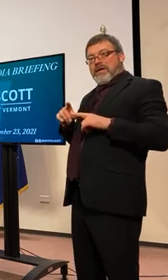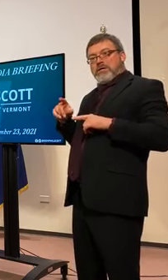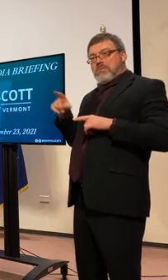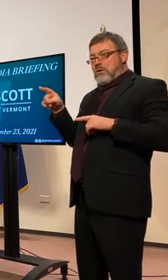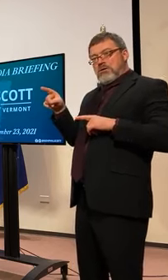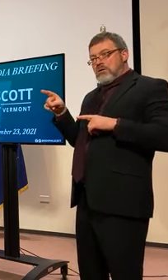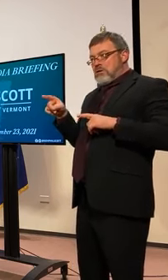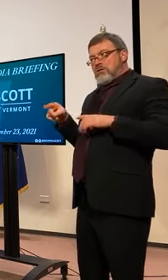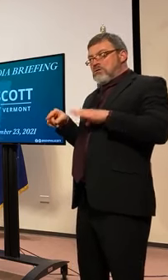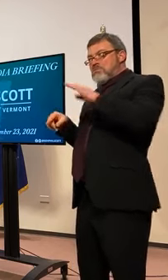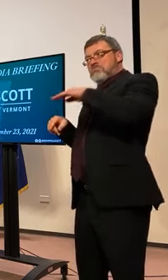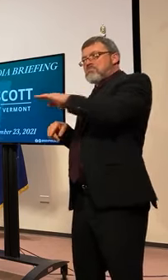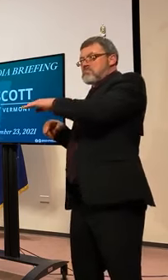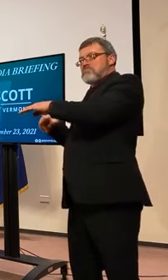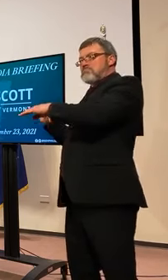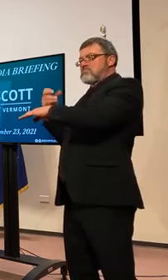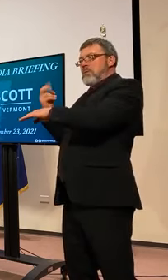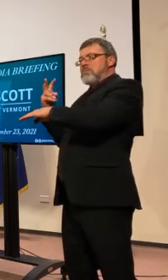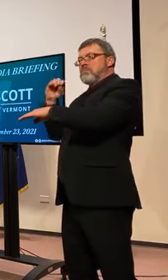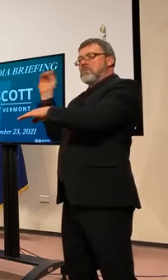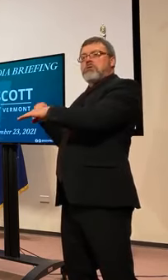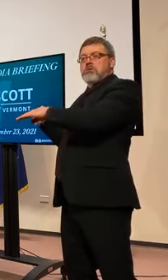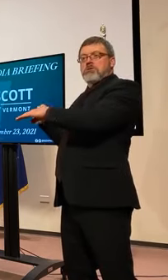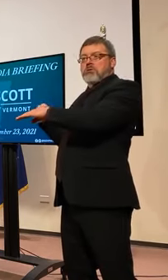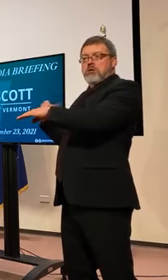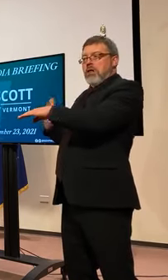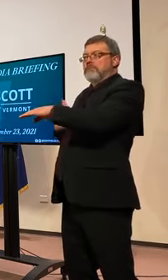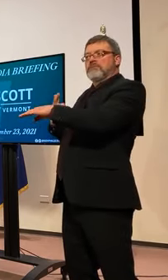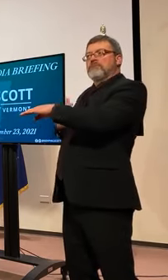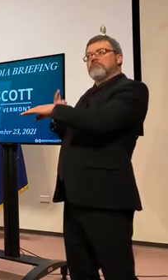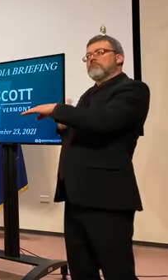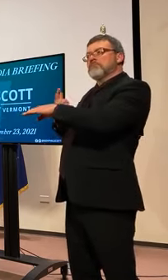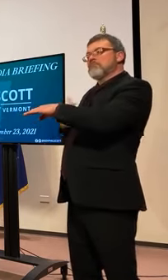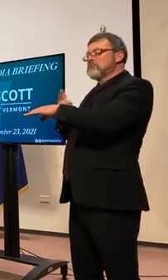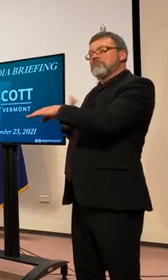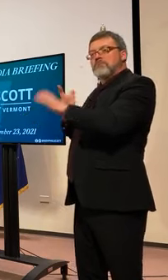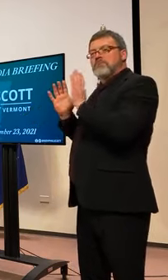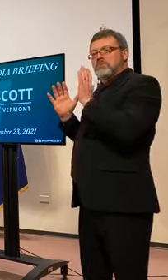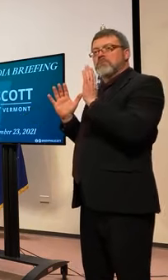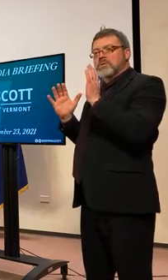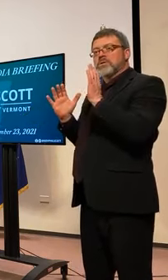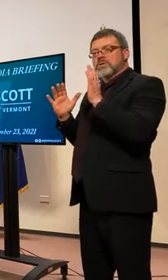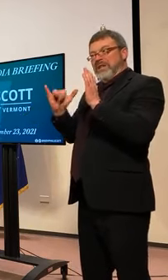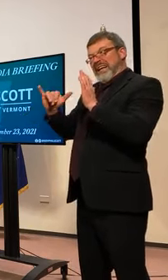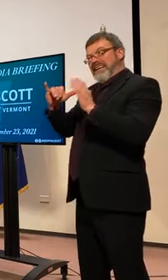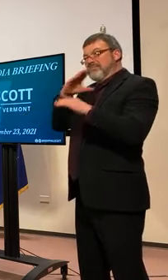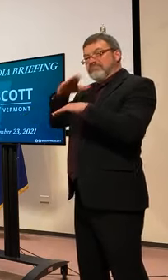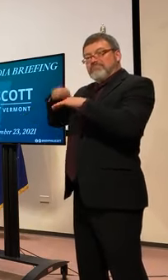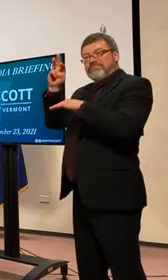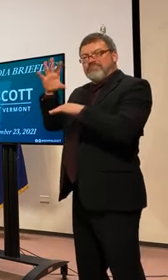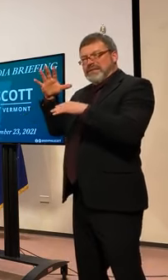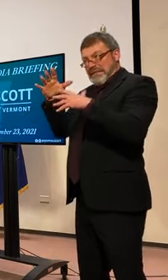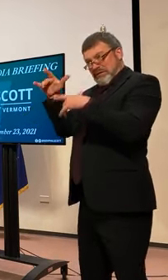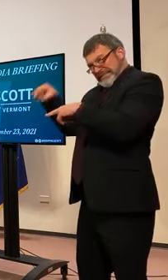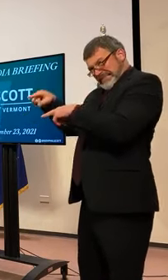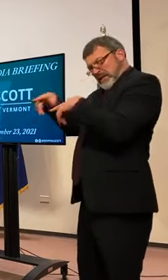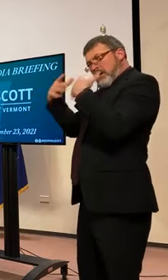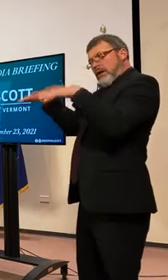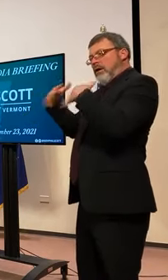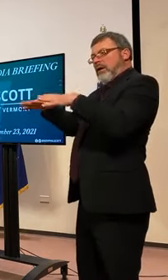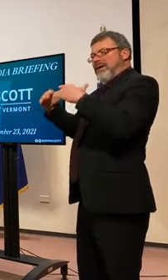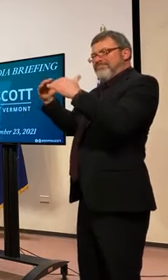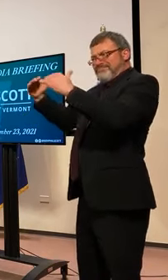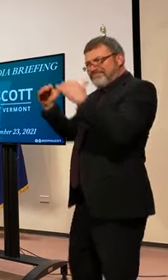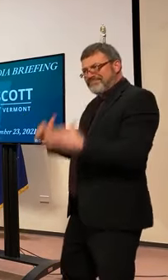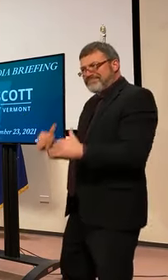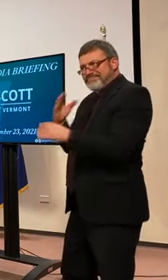to 12% on a given day. Remember, this older population is higher risk, so we are